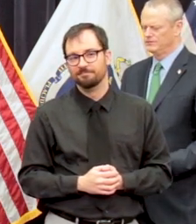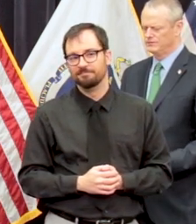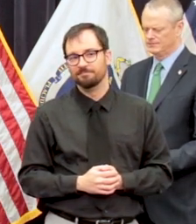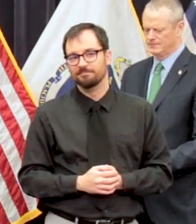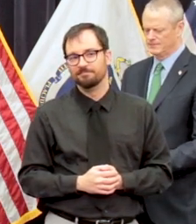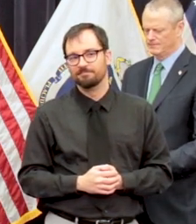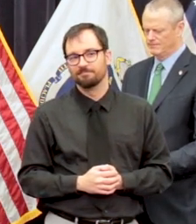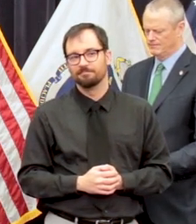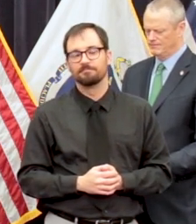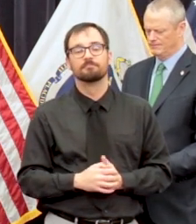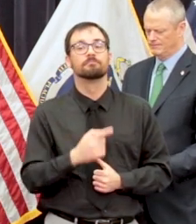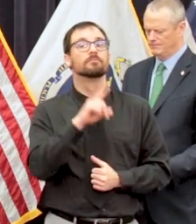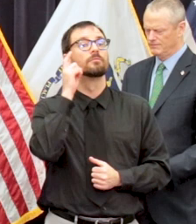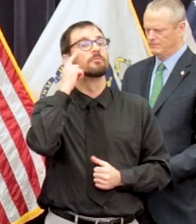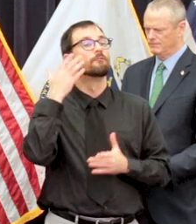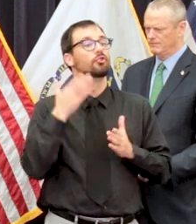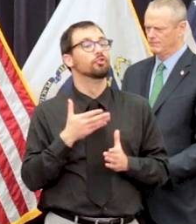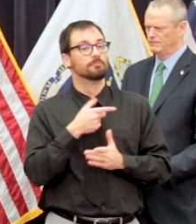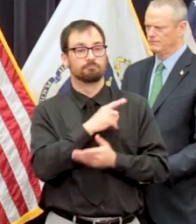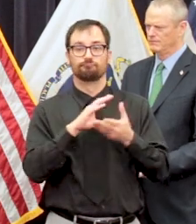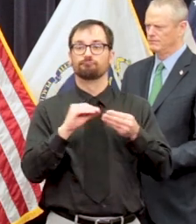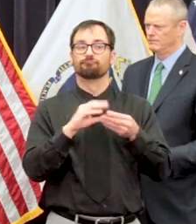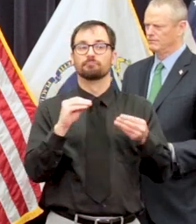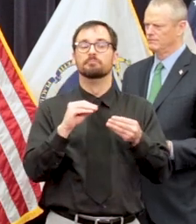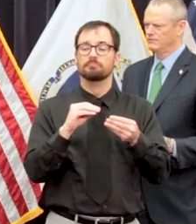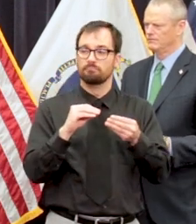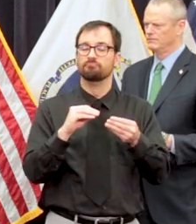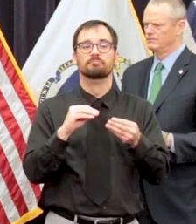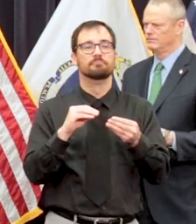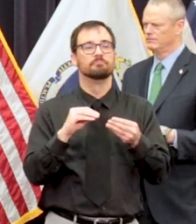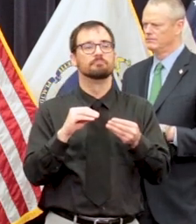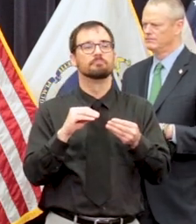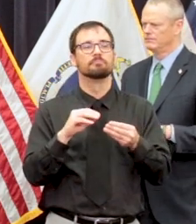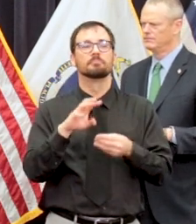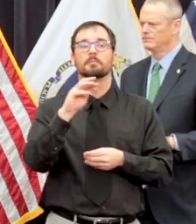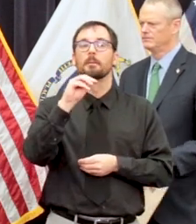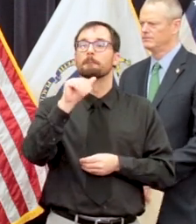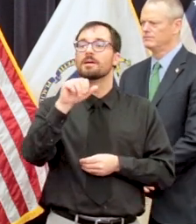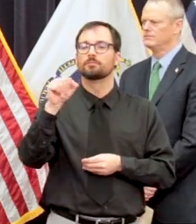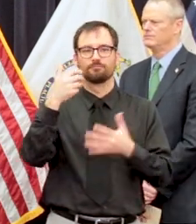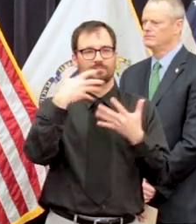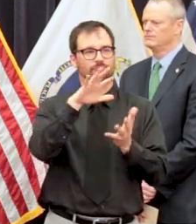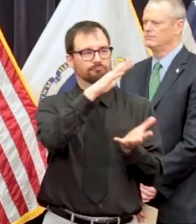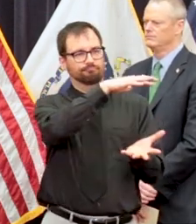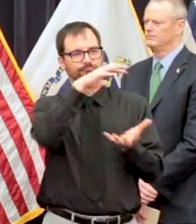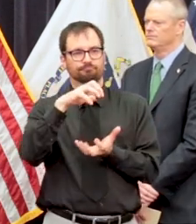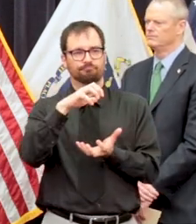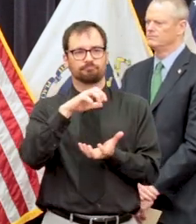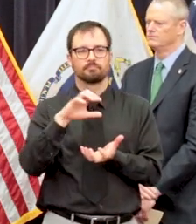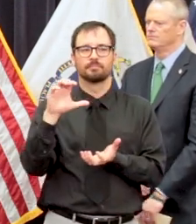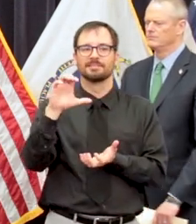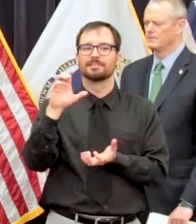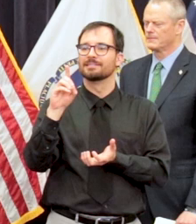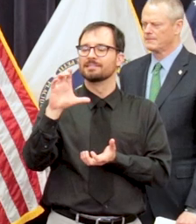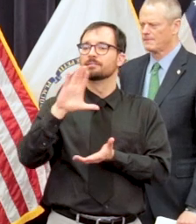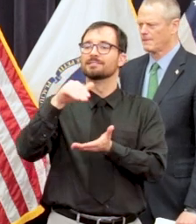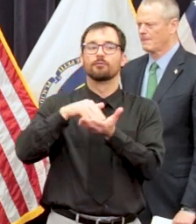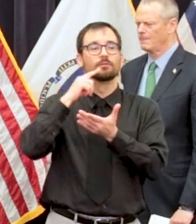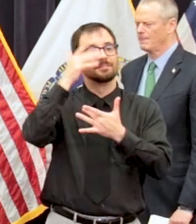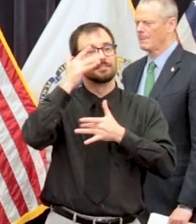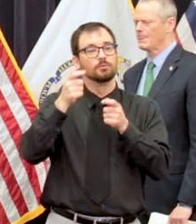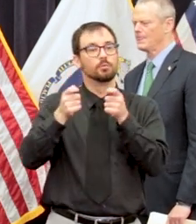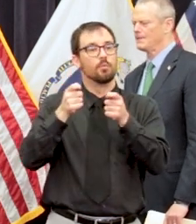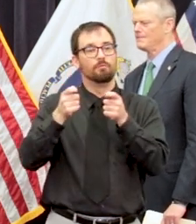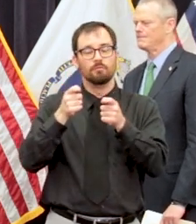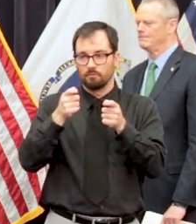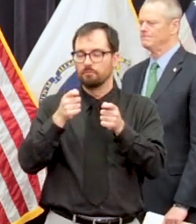Massachusetts continues to receive CDC test kits and uses the kits consistent with the CDC guidelines to